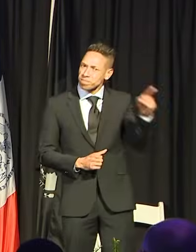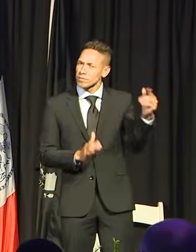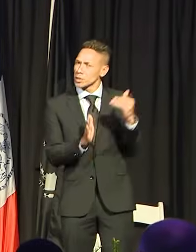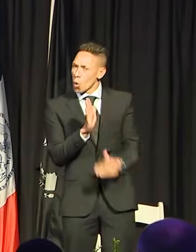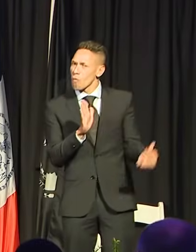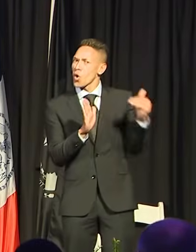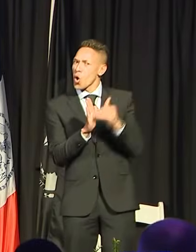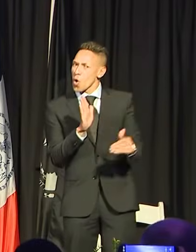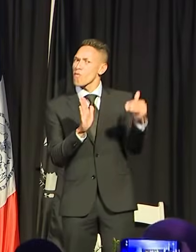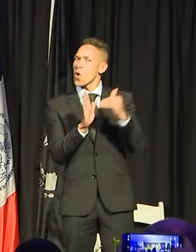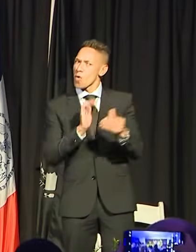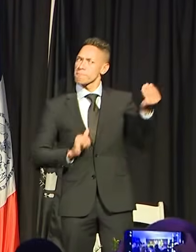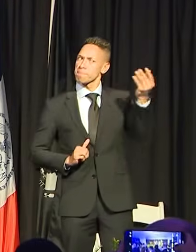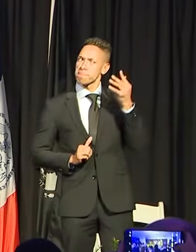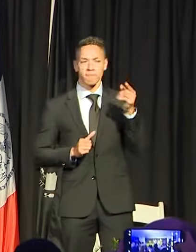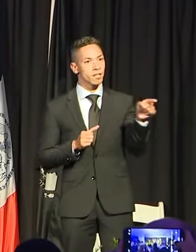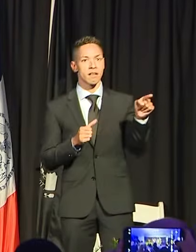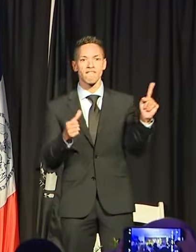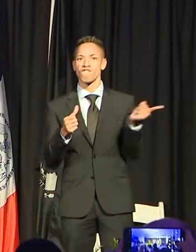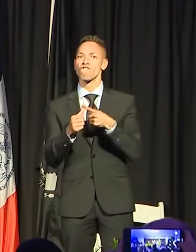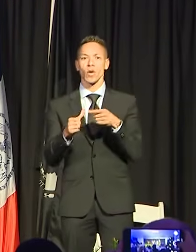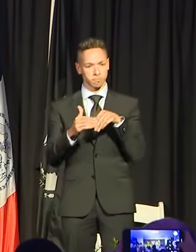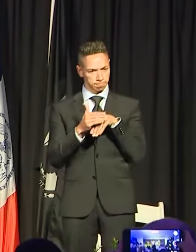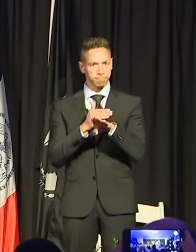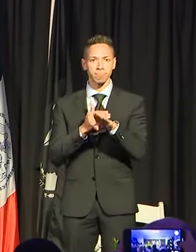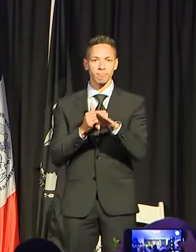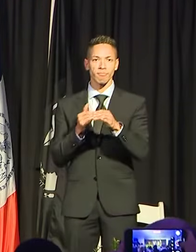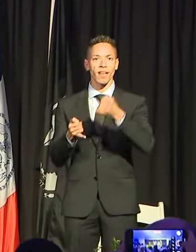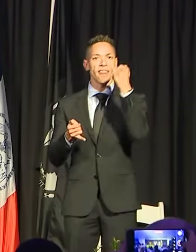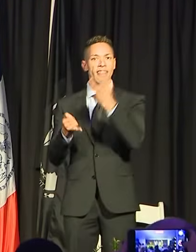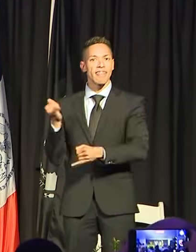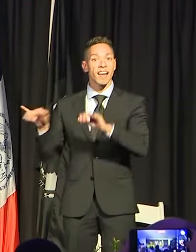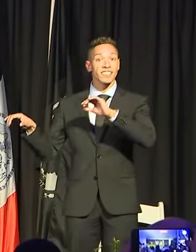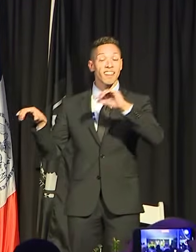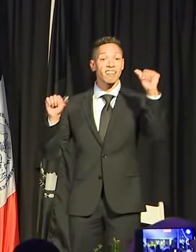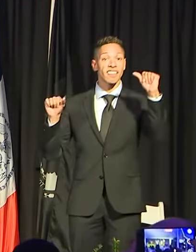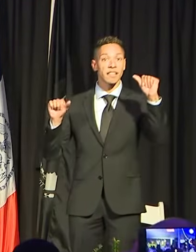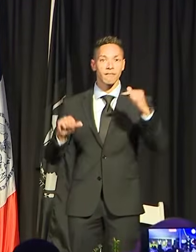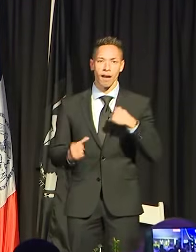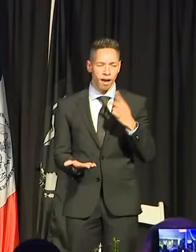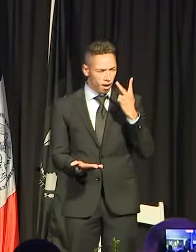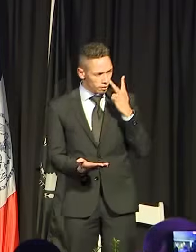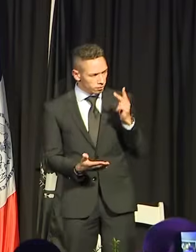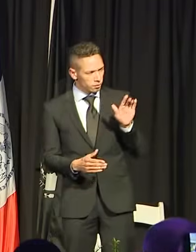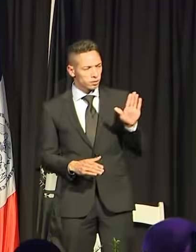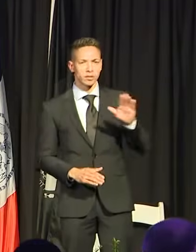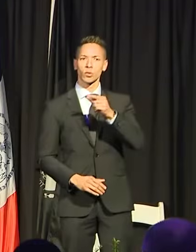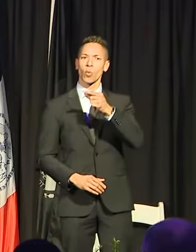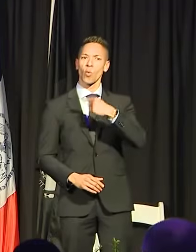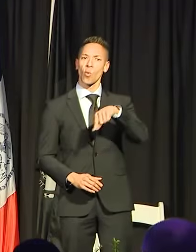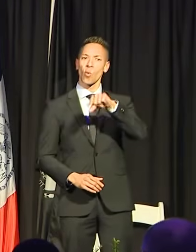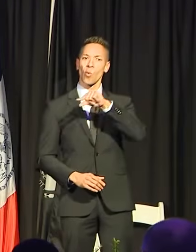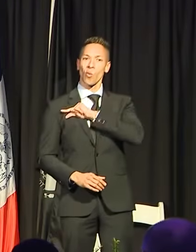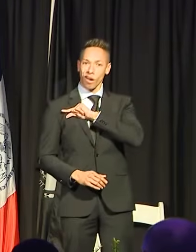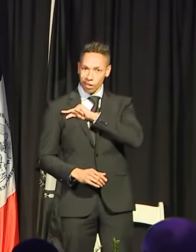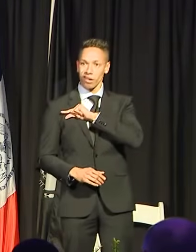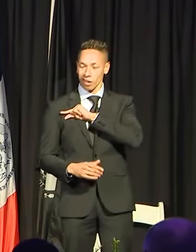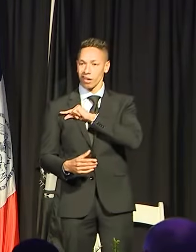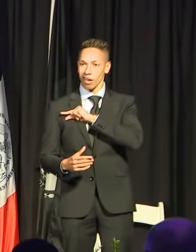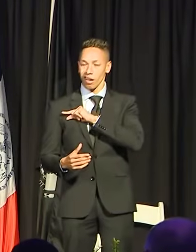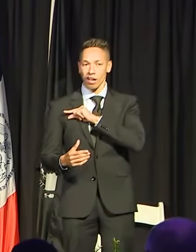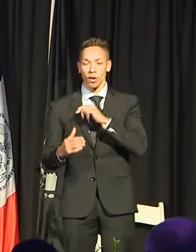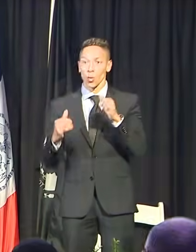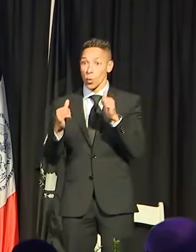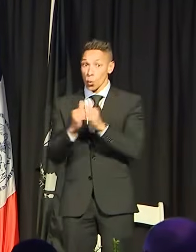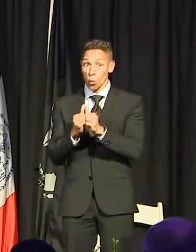and over again, the first to come in, the last to leave, and I saw the quality that